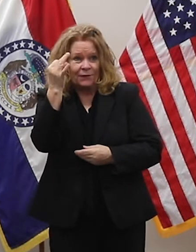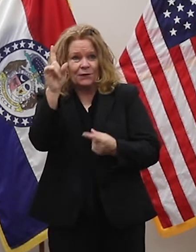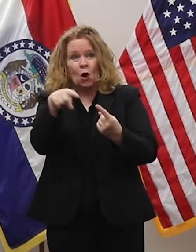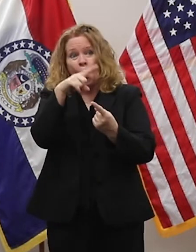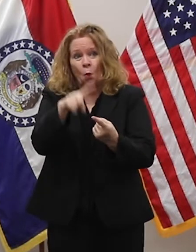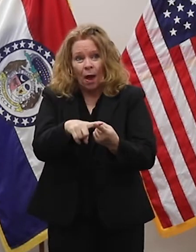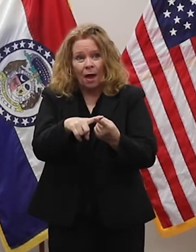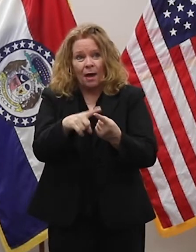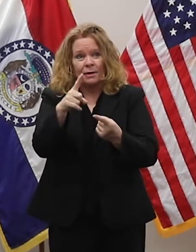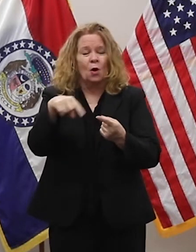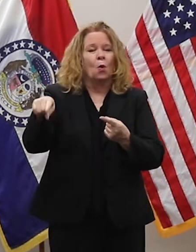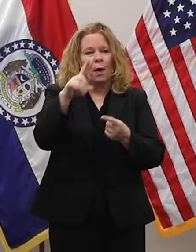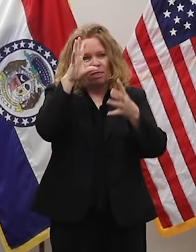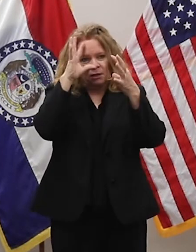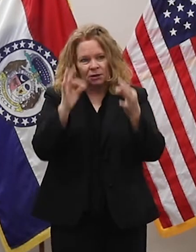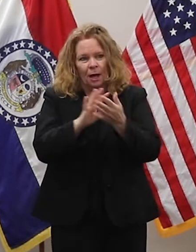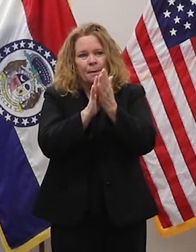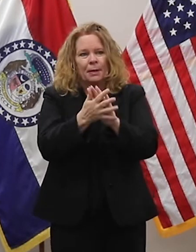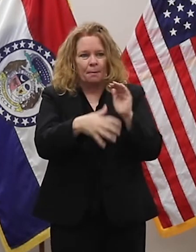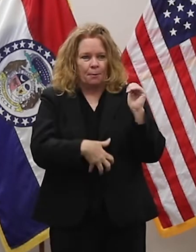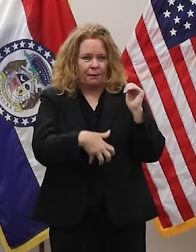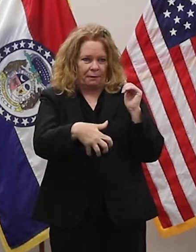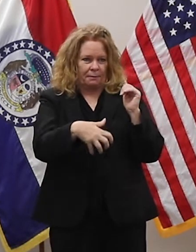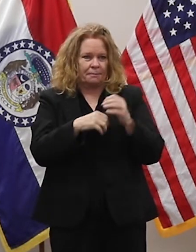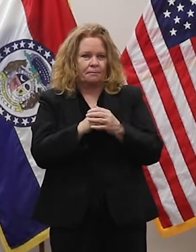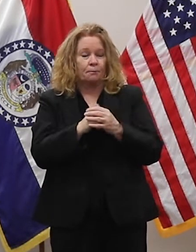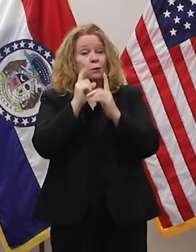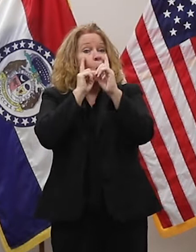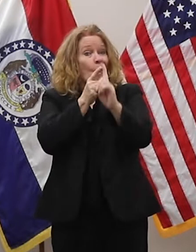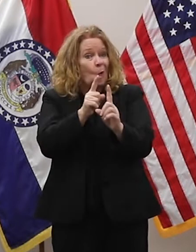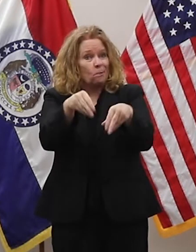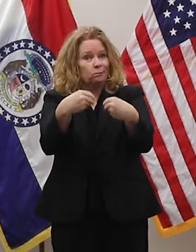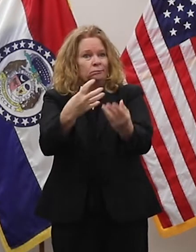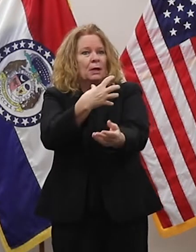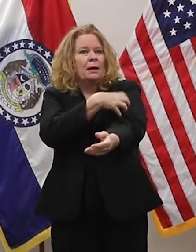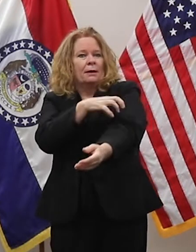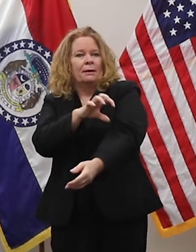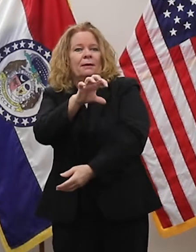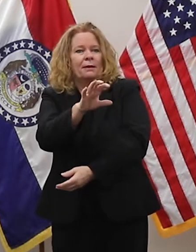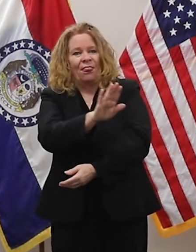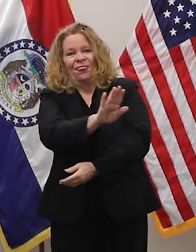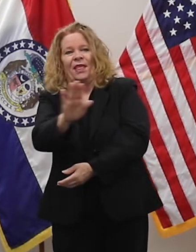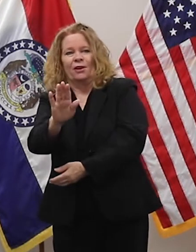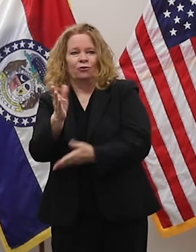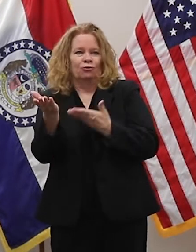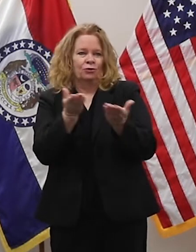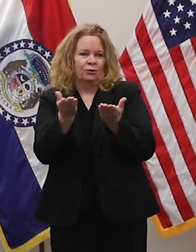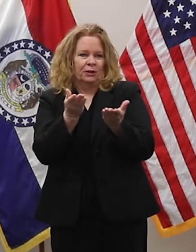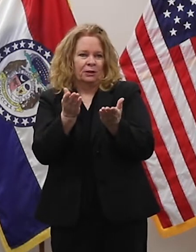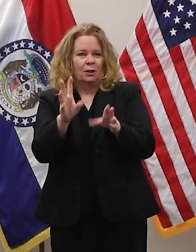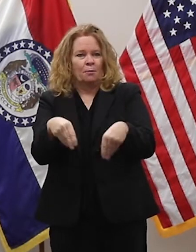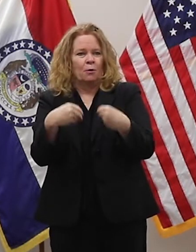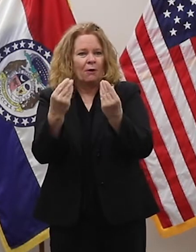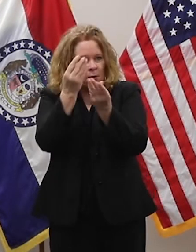circumstances they get pregnant. The initiative aims to empower individuals to take control of their own health by improving information